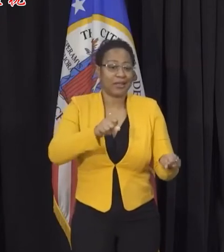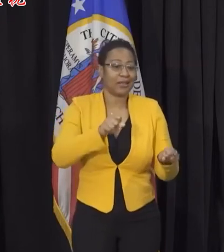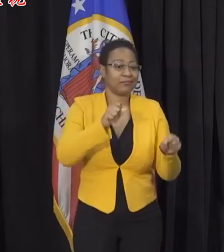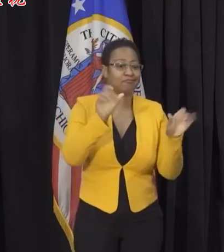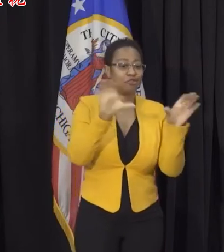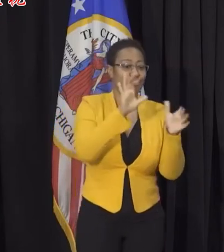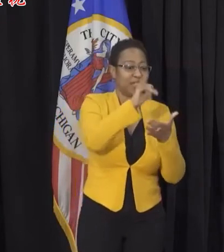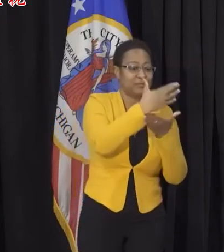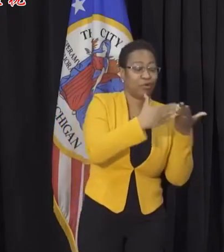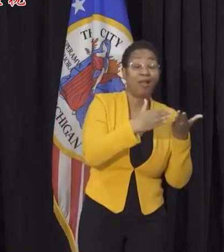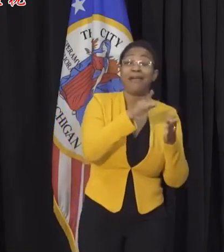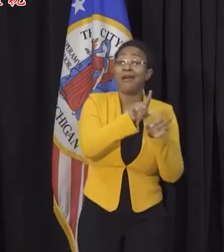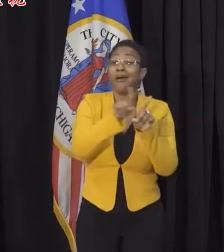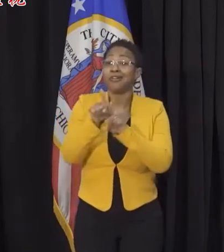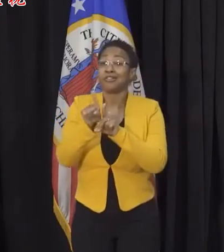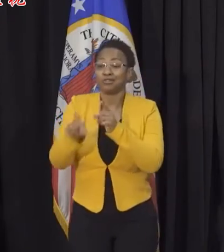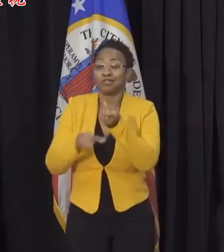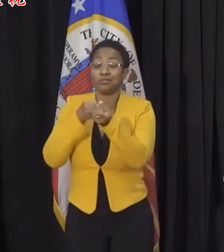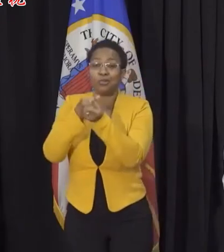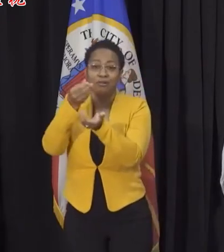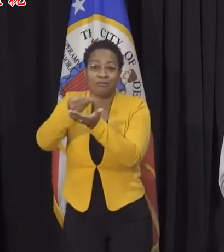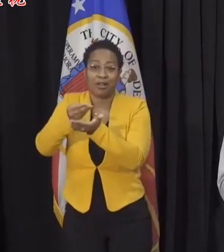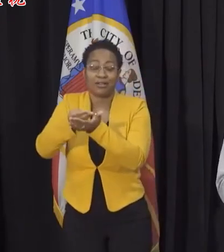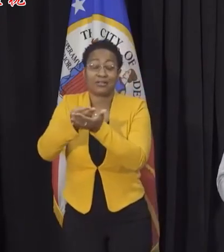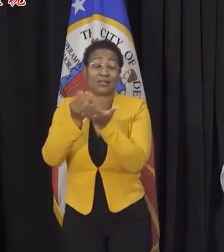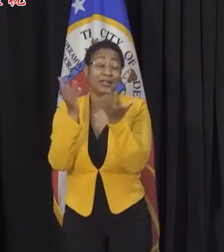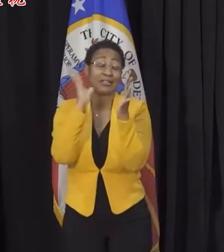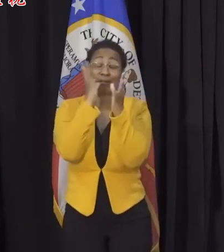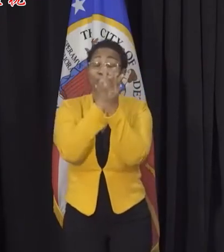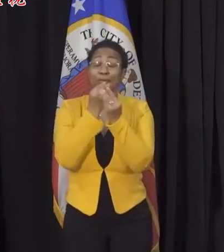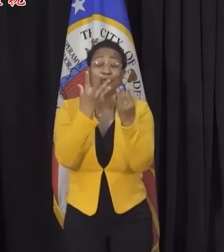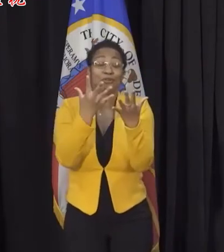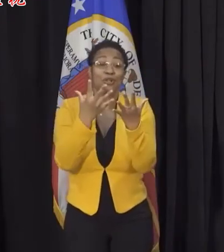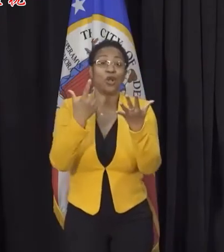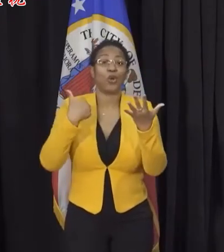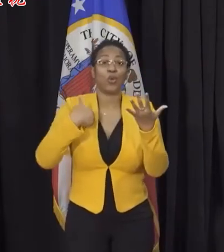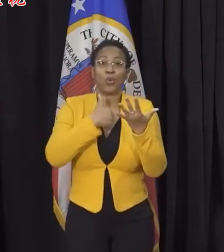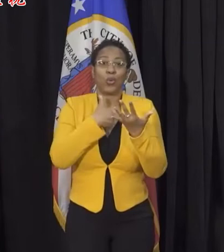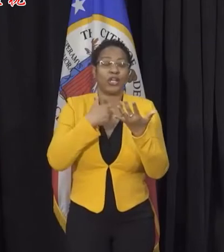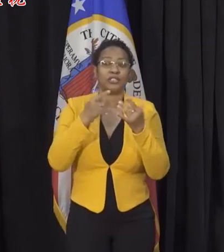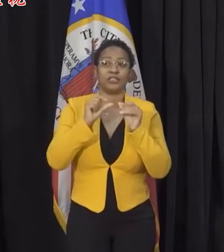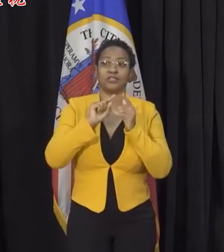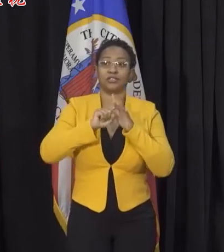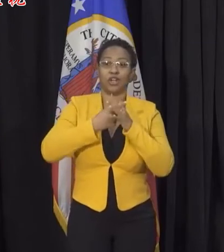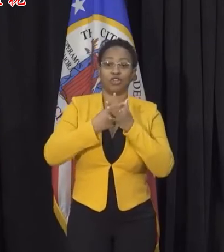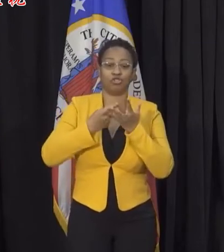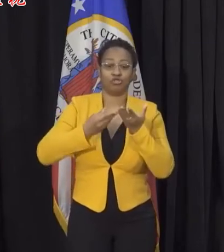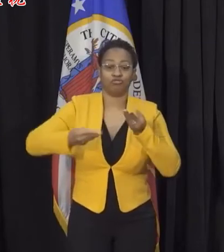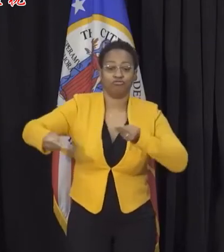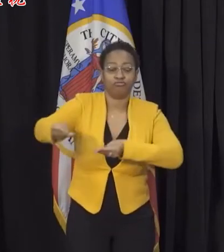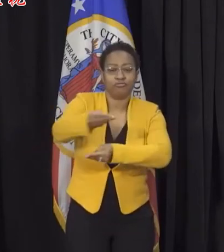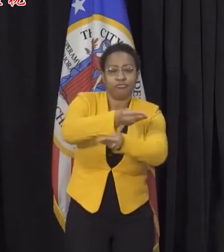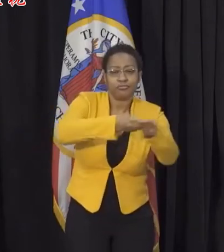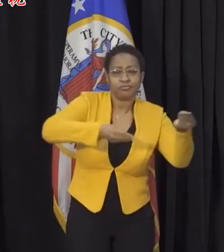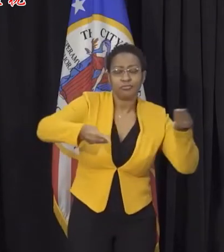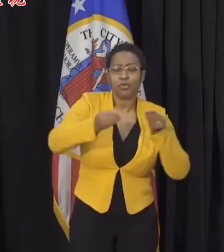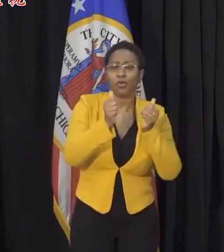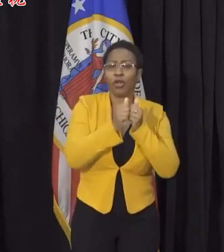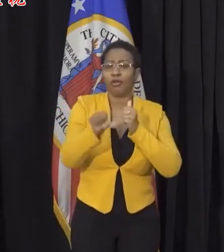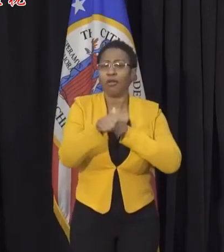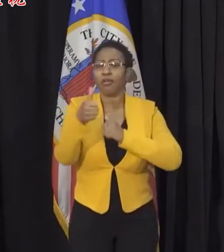well. And what was amazing to see is as we started to socialize this with private